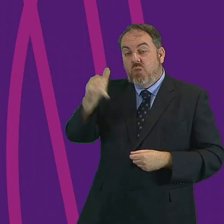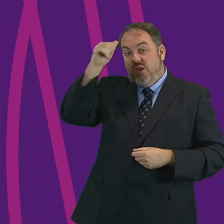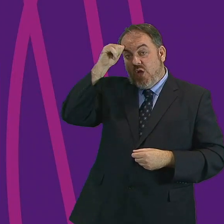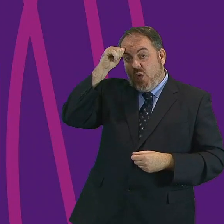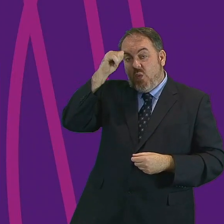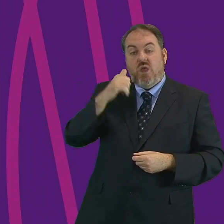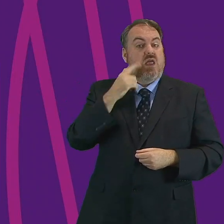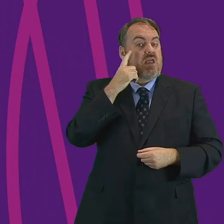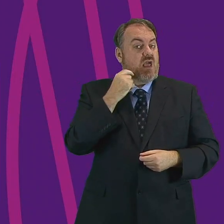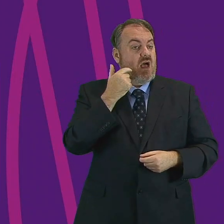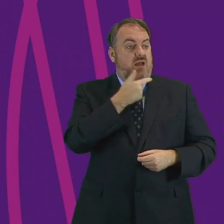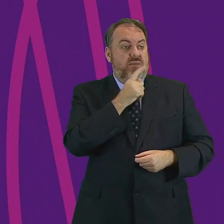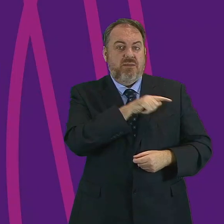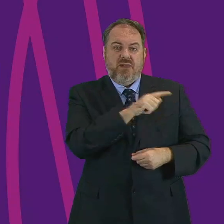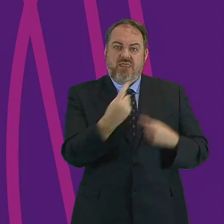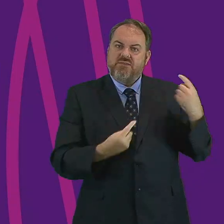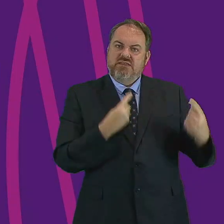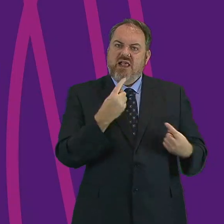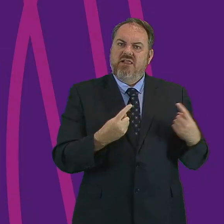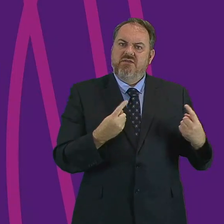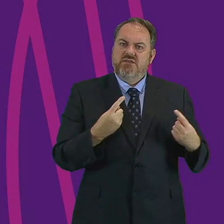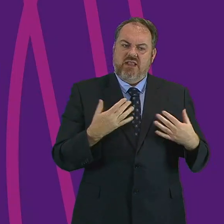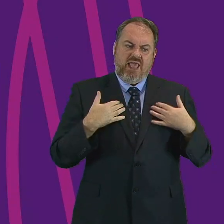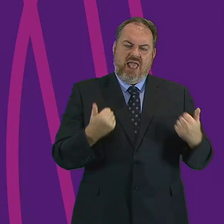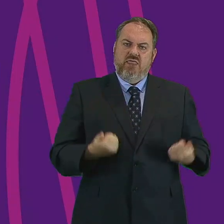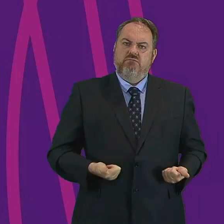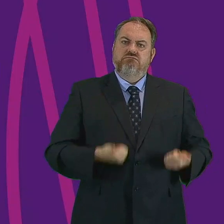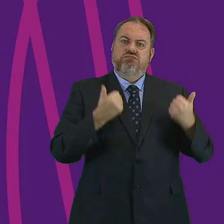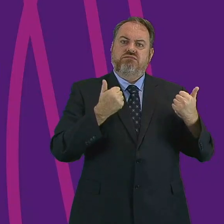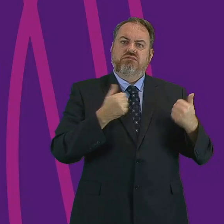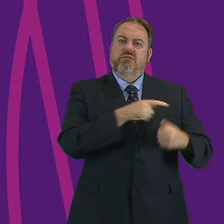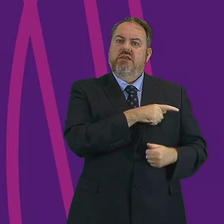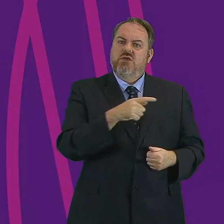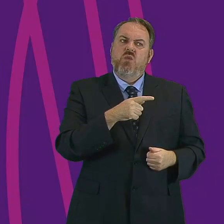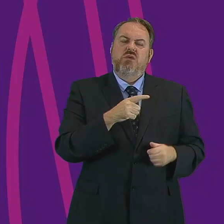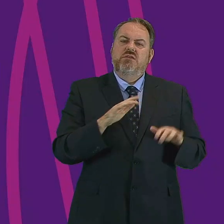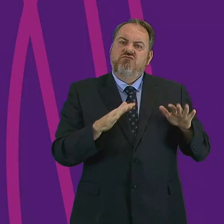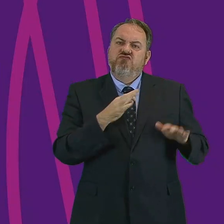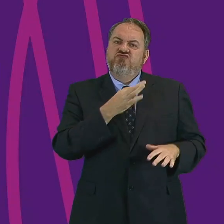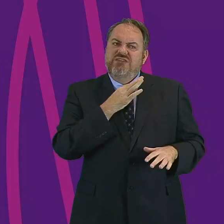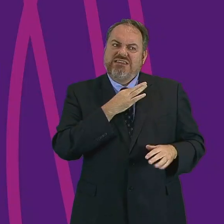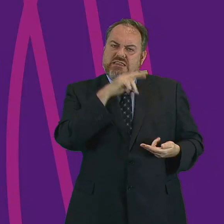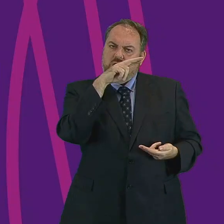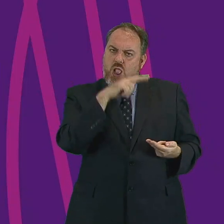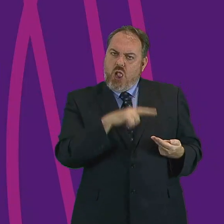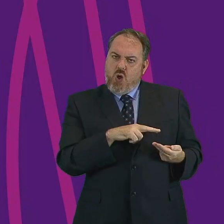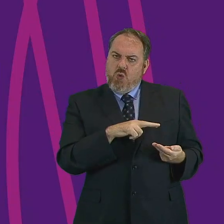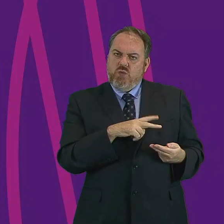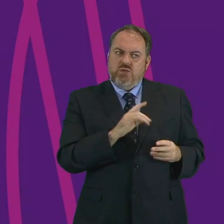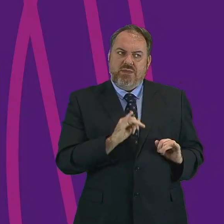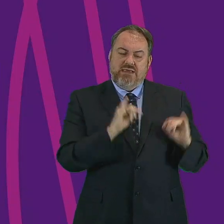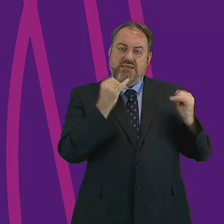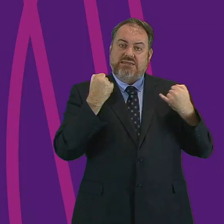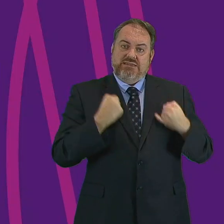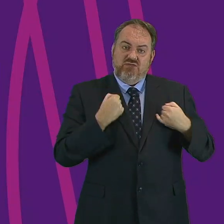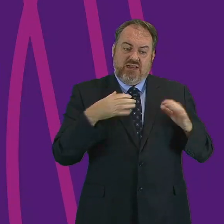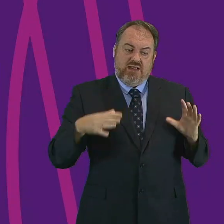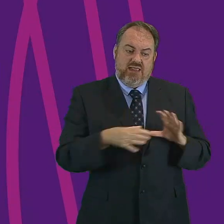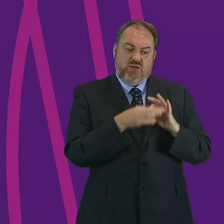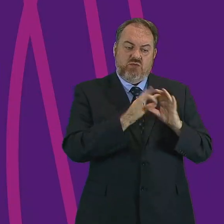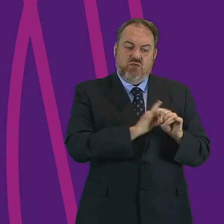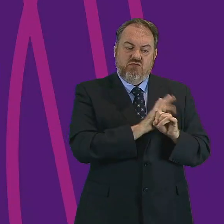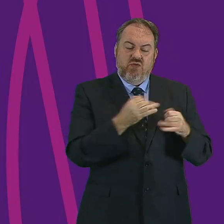so that will to some extent account for that. But more recently, the 18 to 39-year age group has shown the